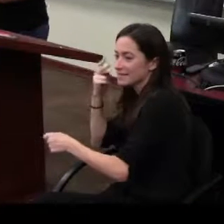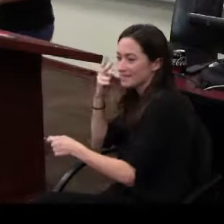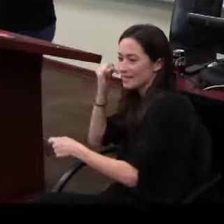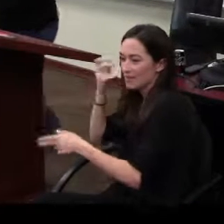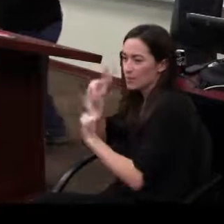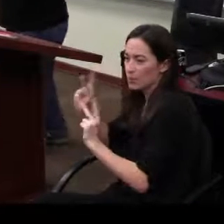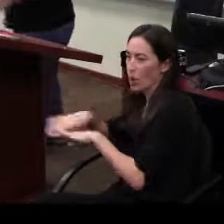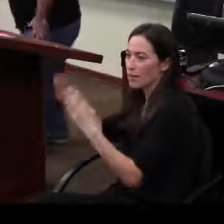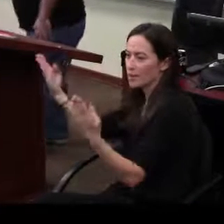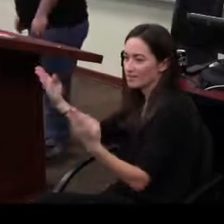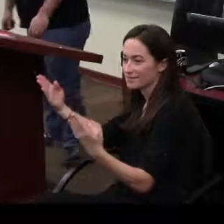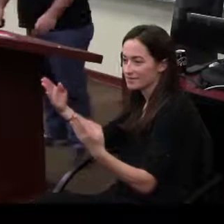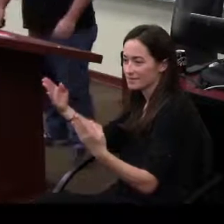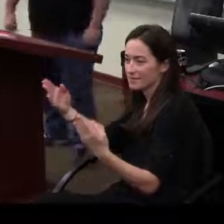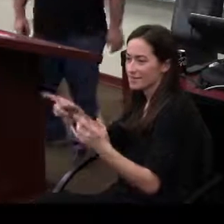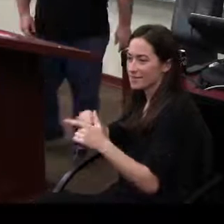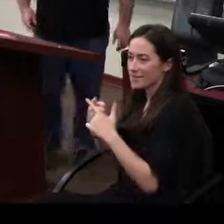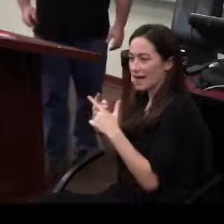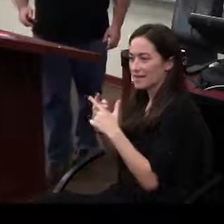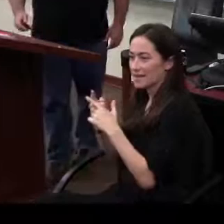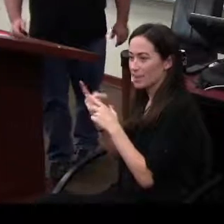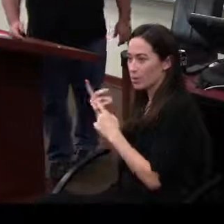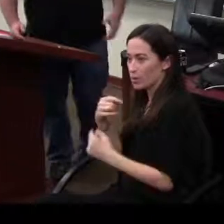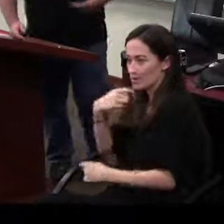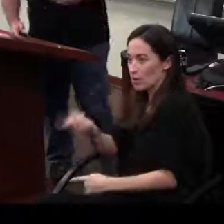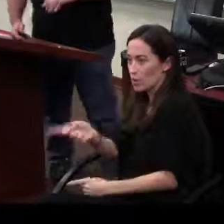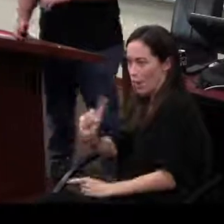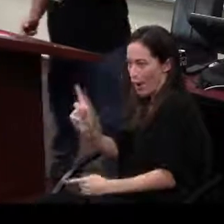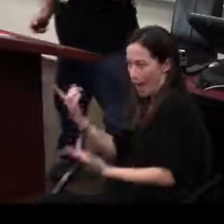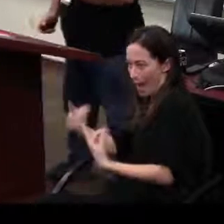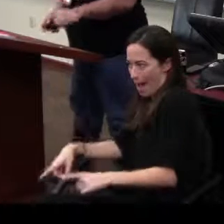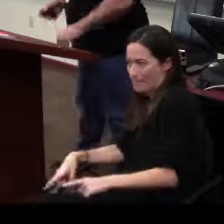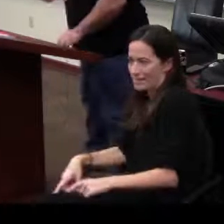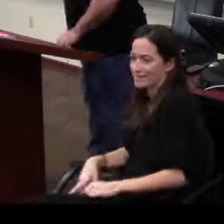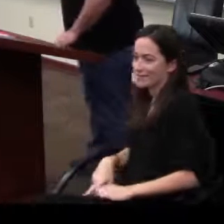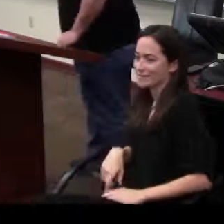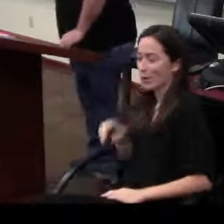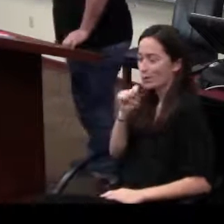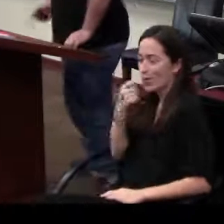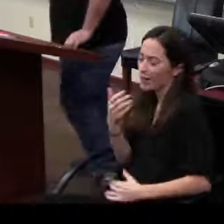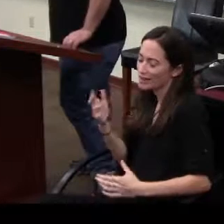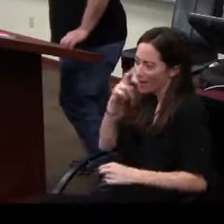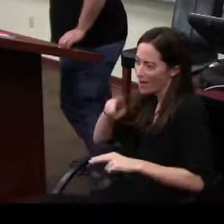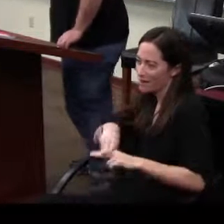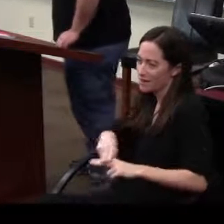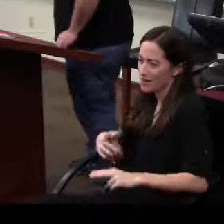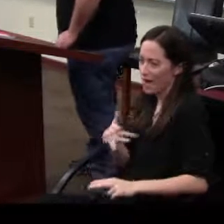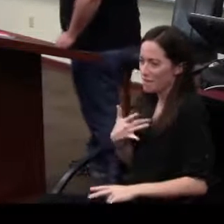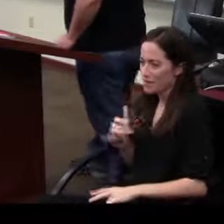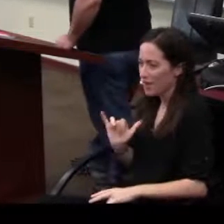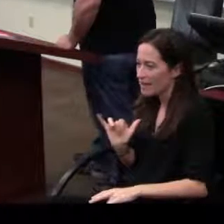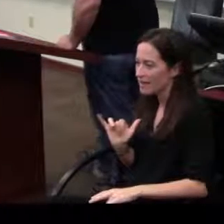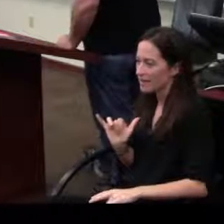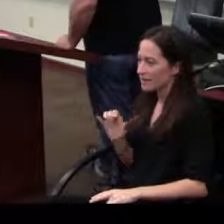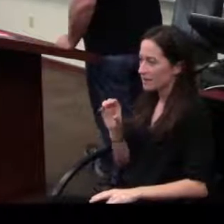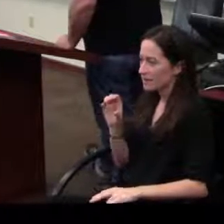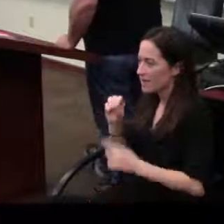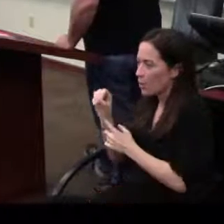tell you who, you know, where these things happened, et cetera, et cetera. Pretty cool stuff. That's a lot of fun. Feel very 007 doing